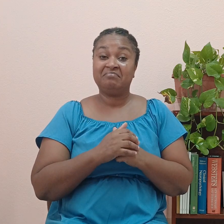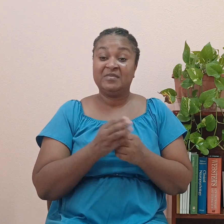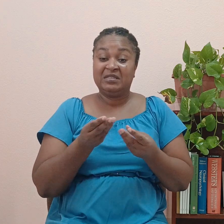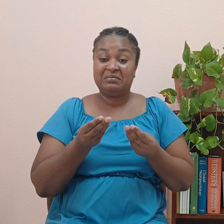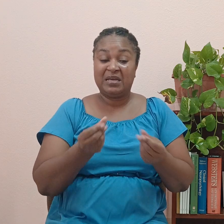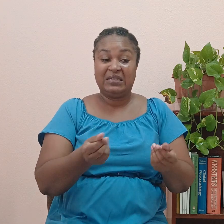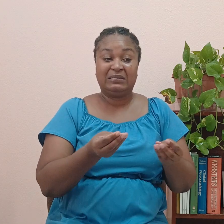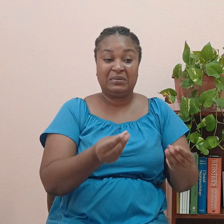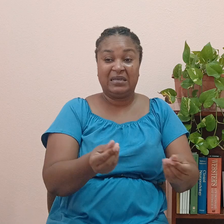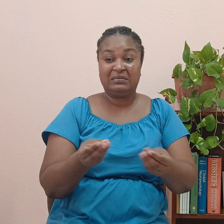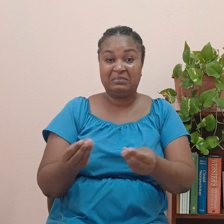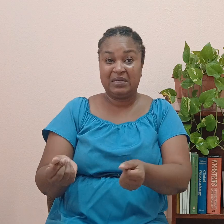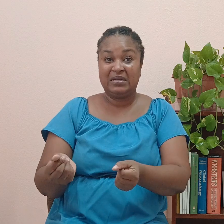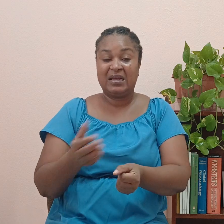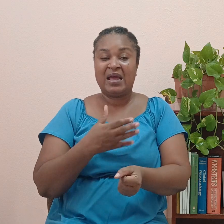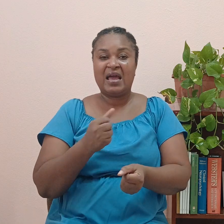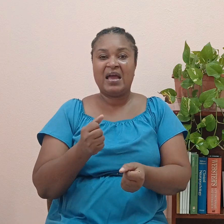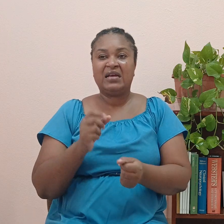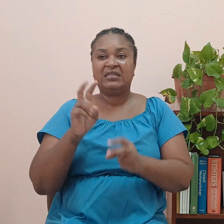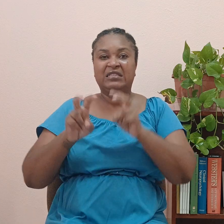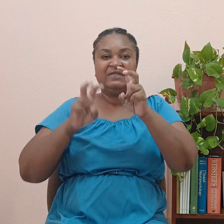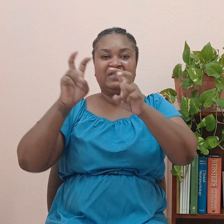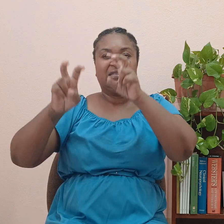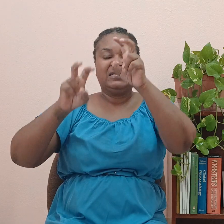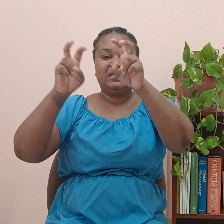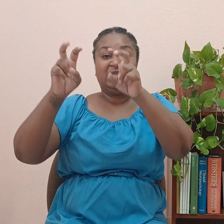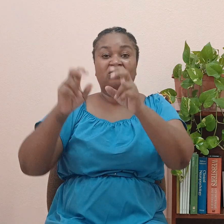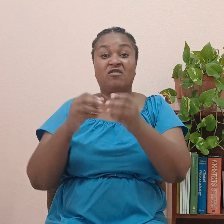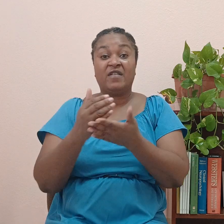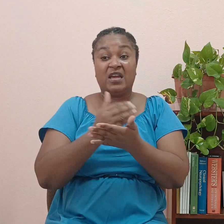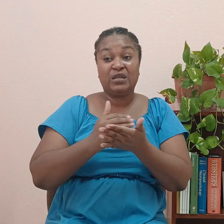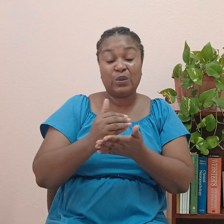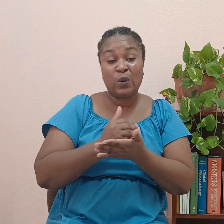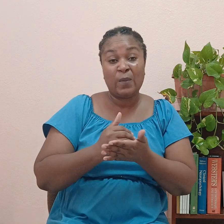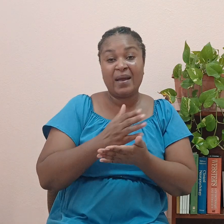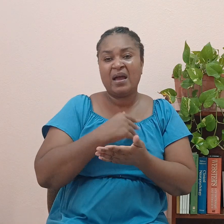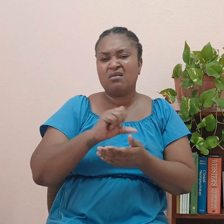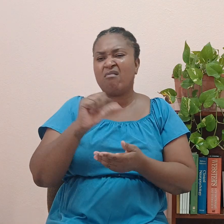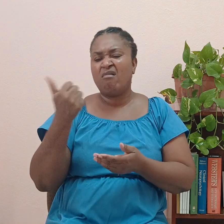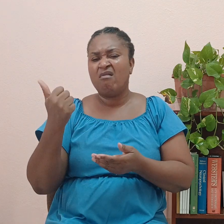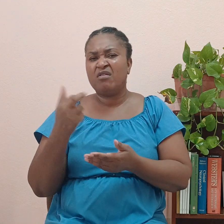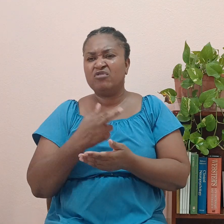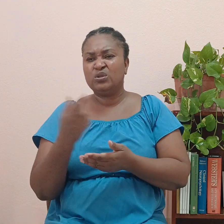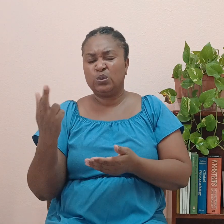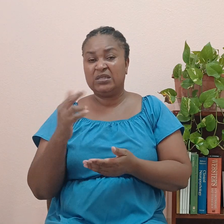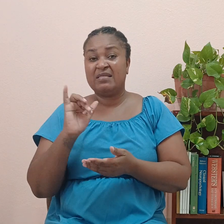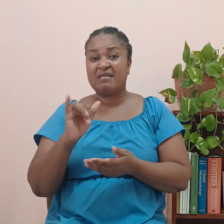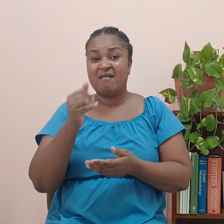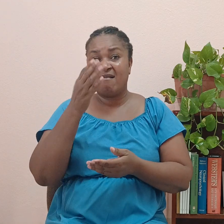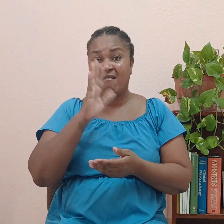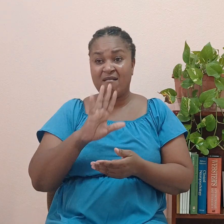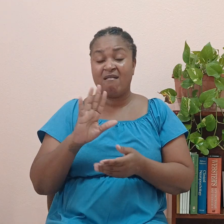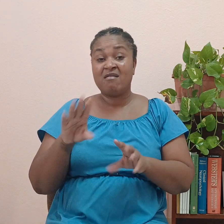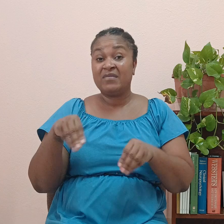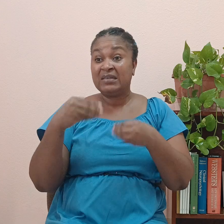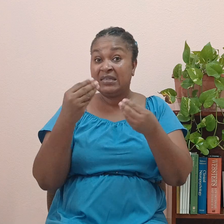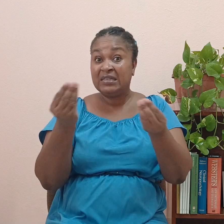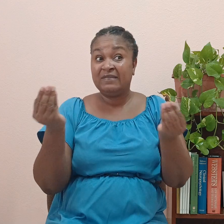spending and investing of the income and other resources that God has entrusted to us